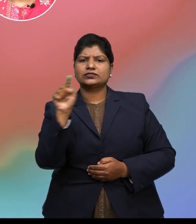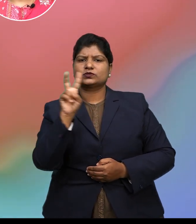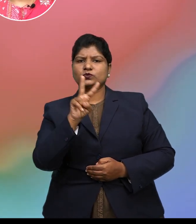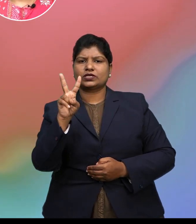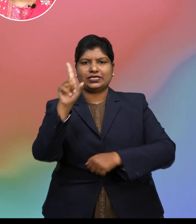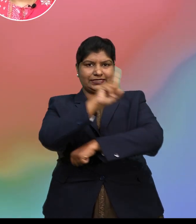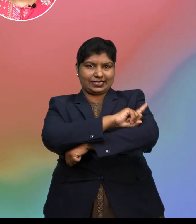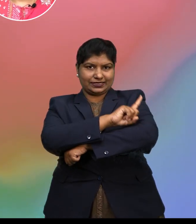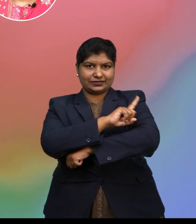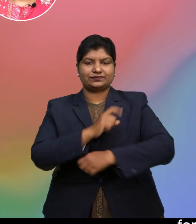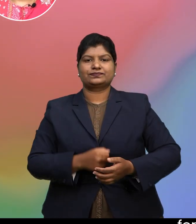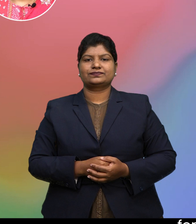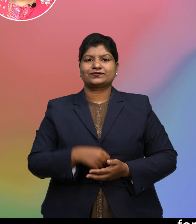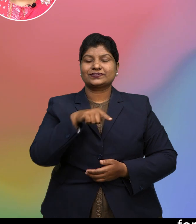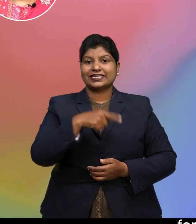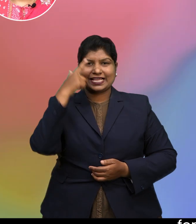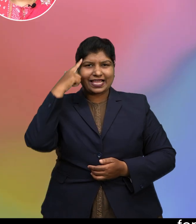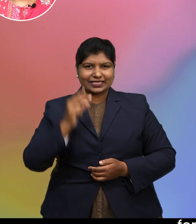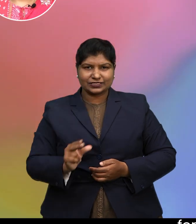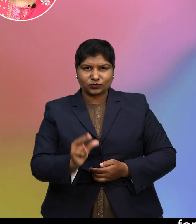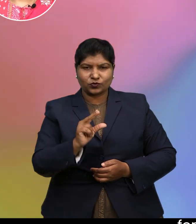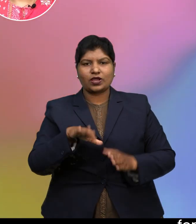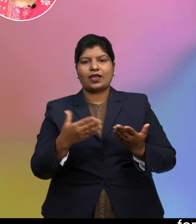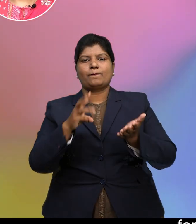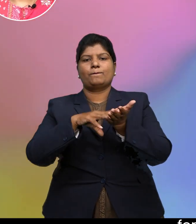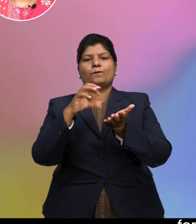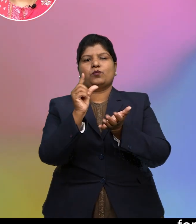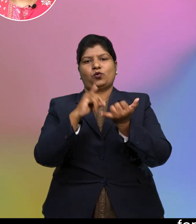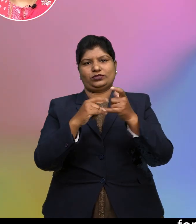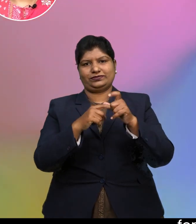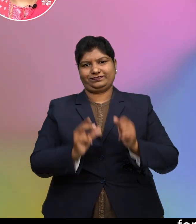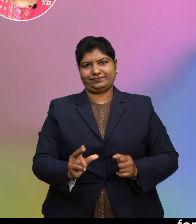days for the rat and mouse.